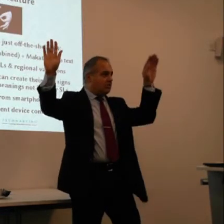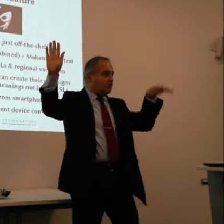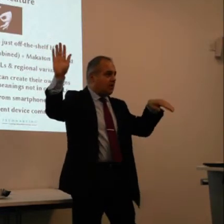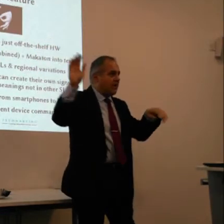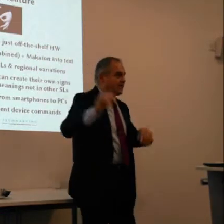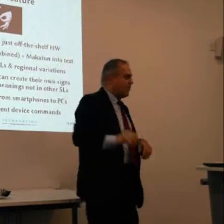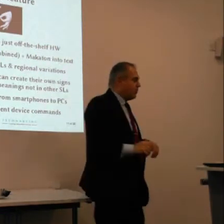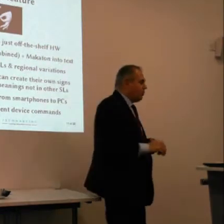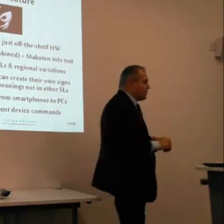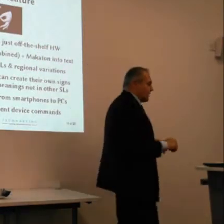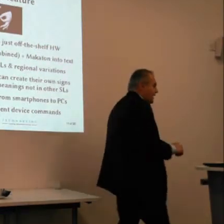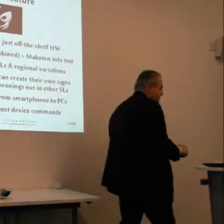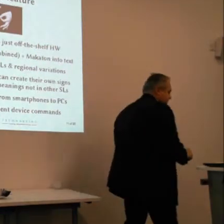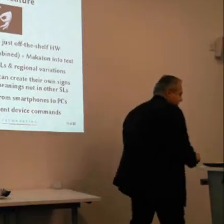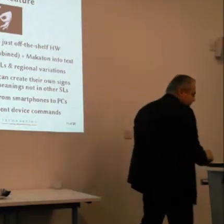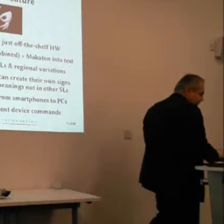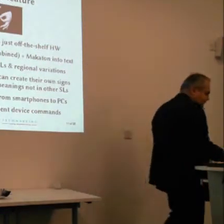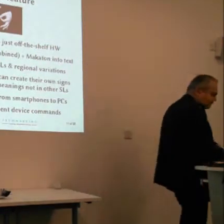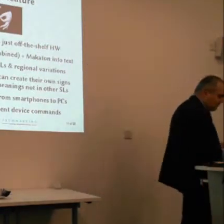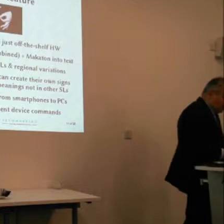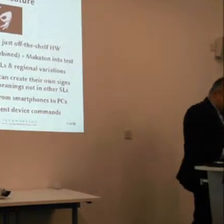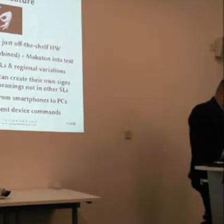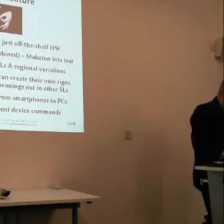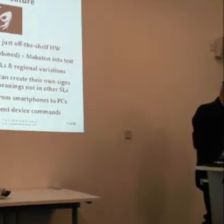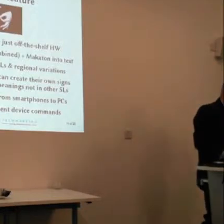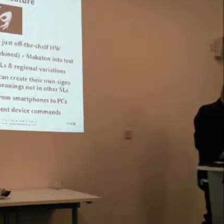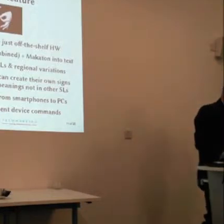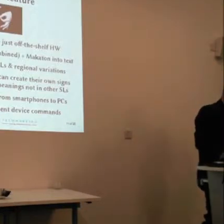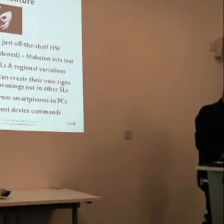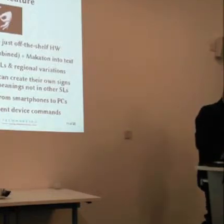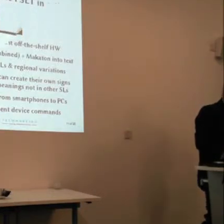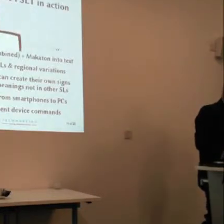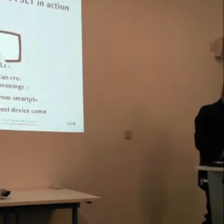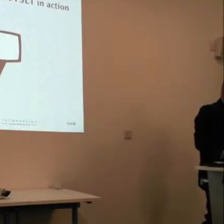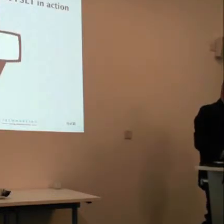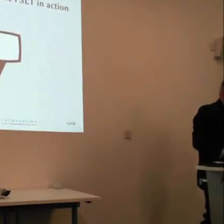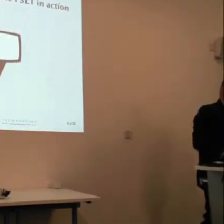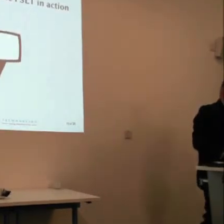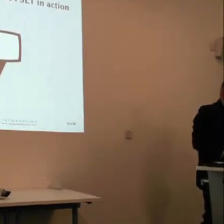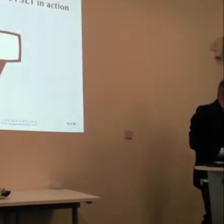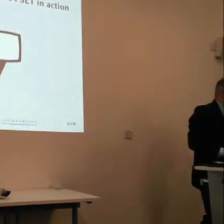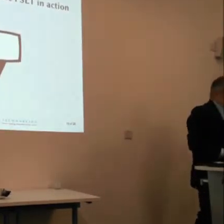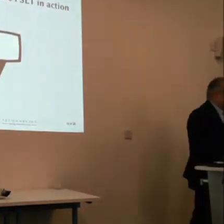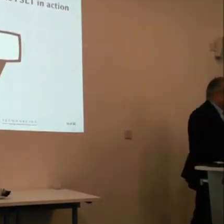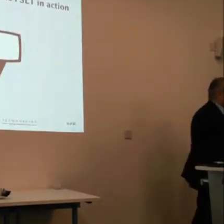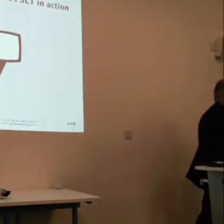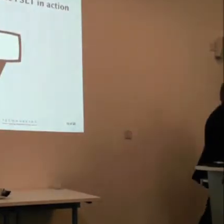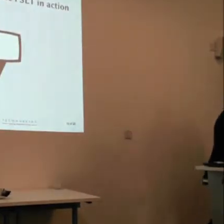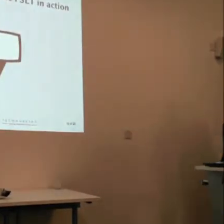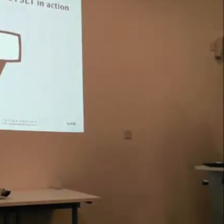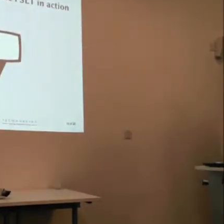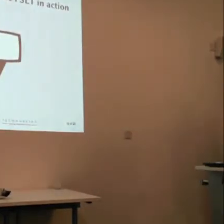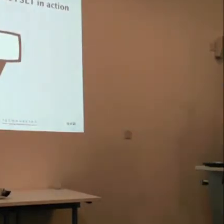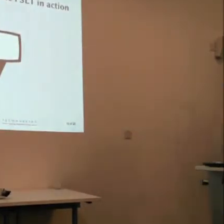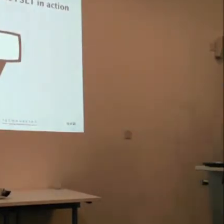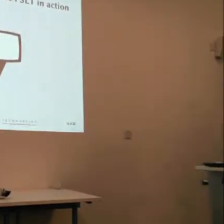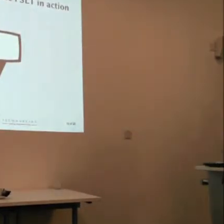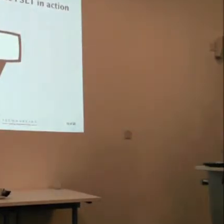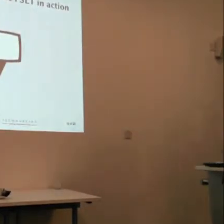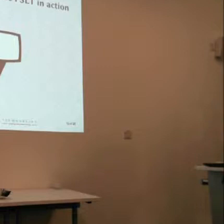to raise all over the characters right okay now more is in your course right what